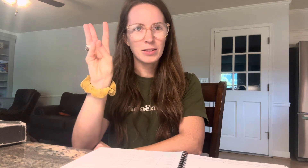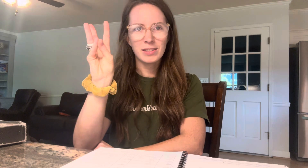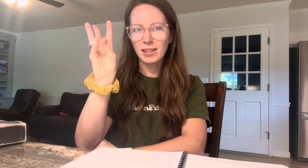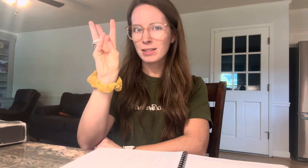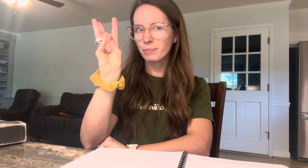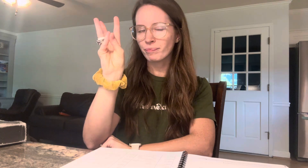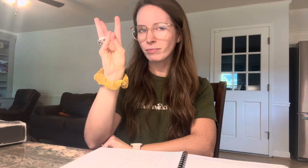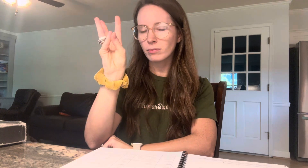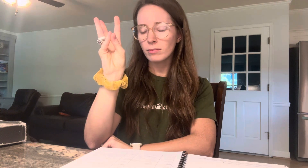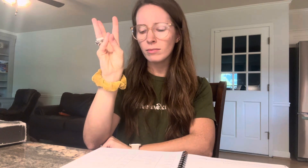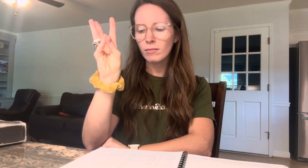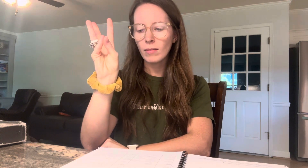6.